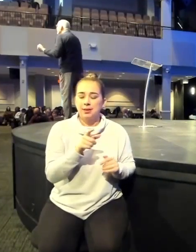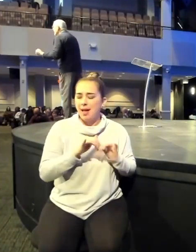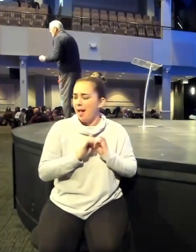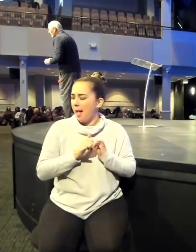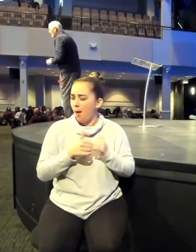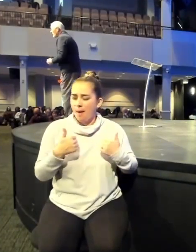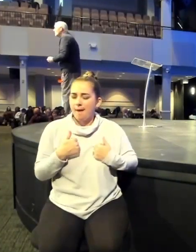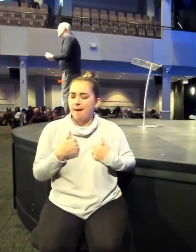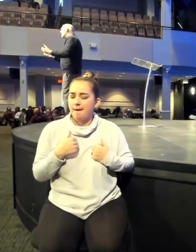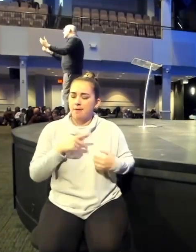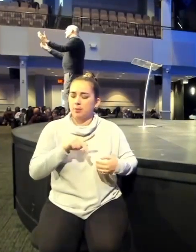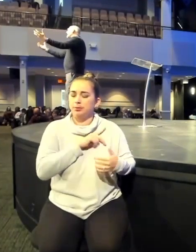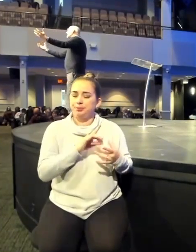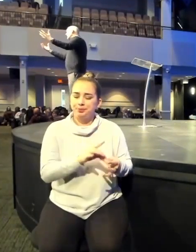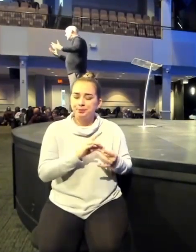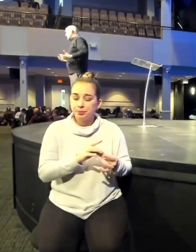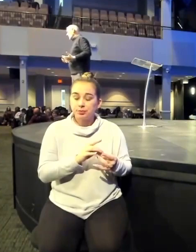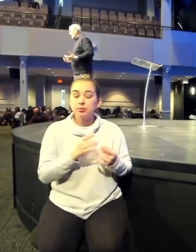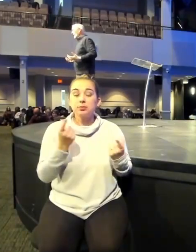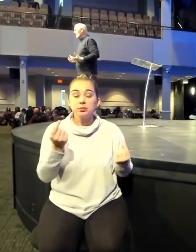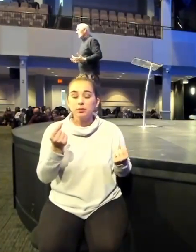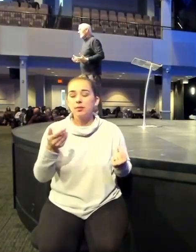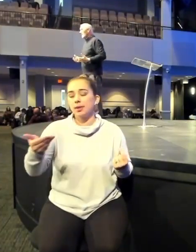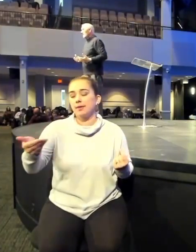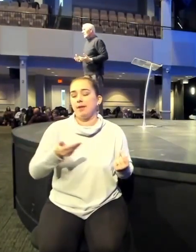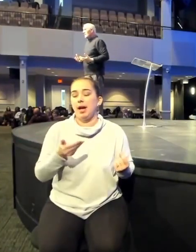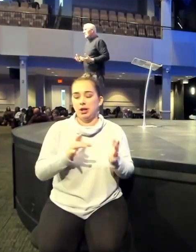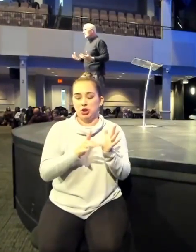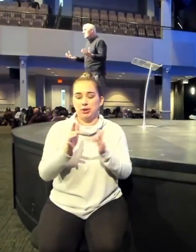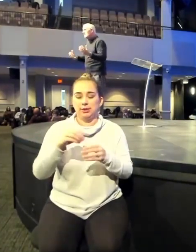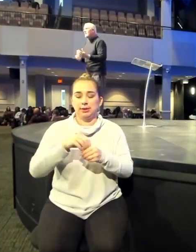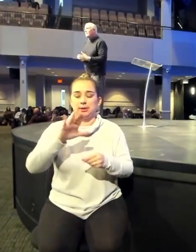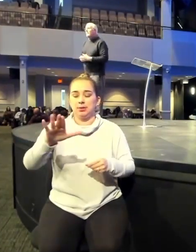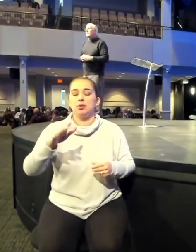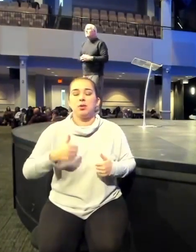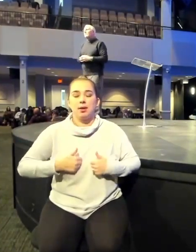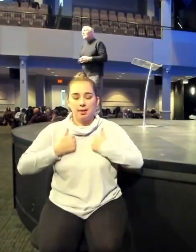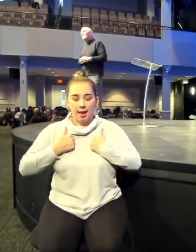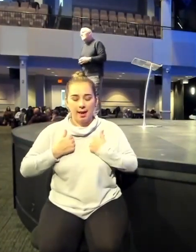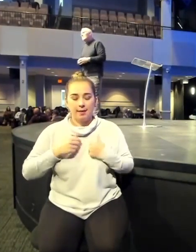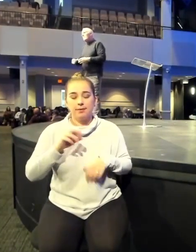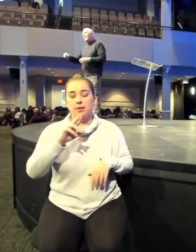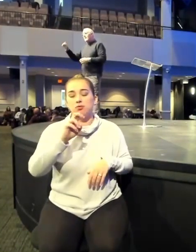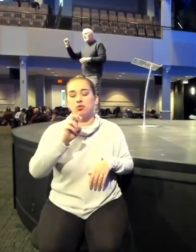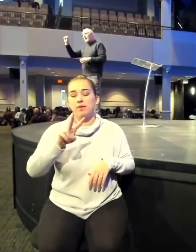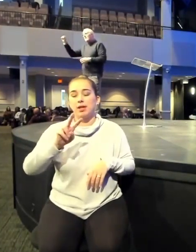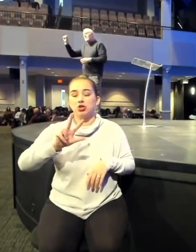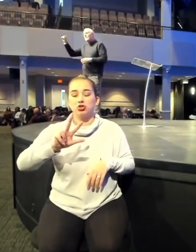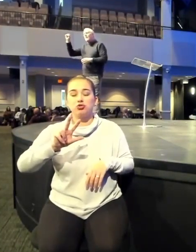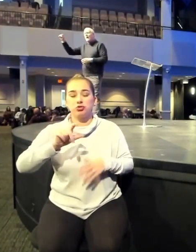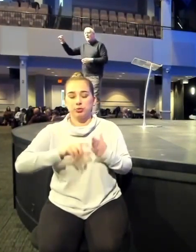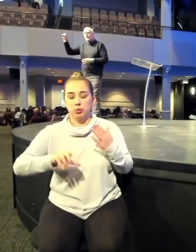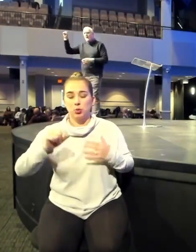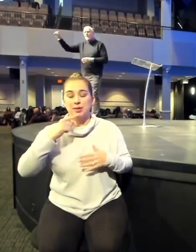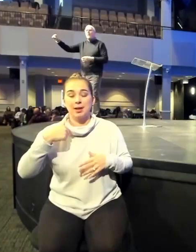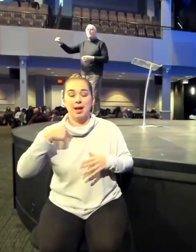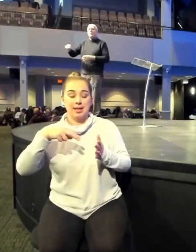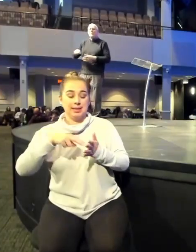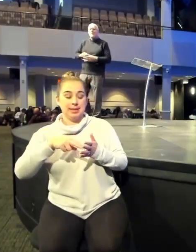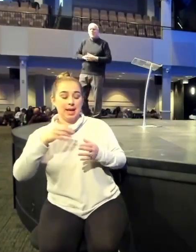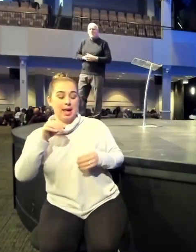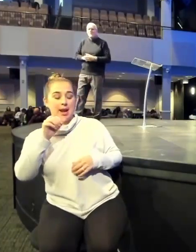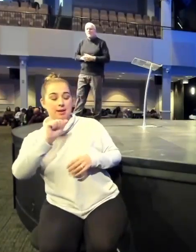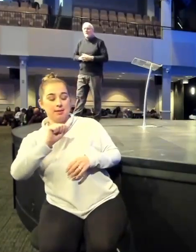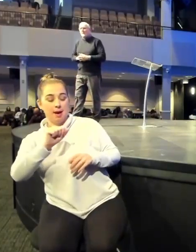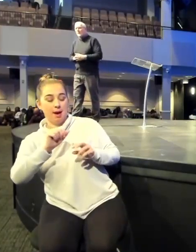do you have that in your life? You do it by inviting him into your life. Jesus said in Revelation 3, verse 20, I stand at the door and knock. If any man will